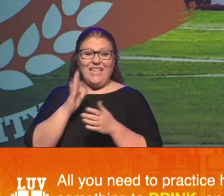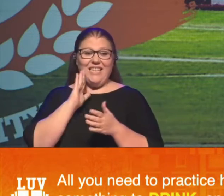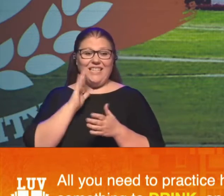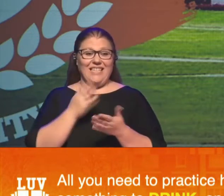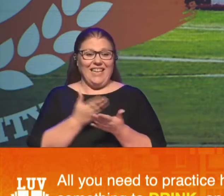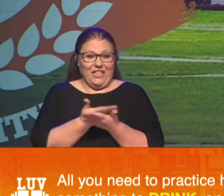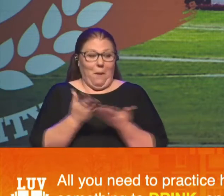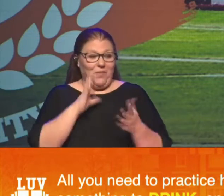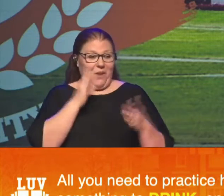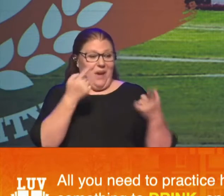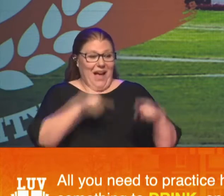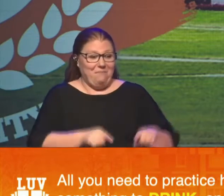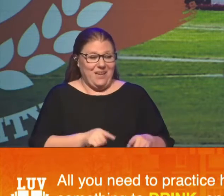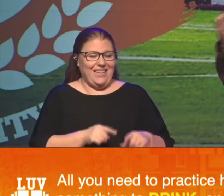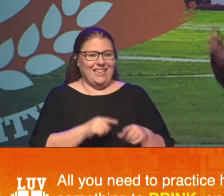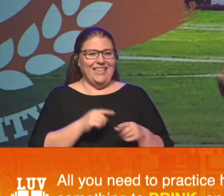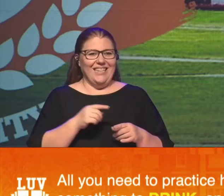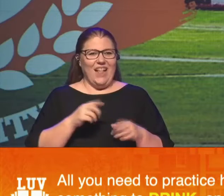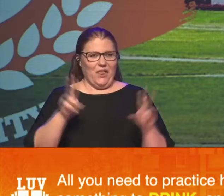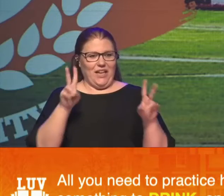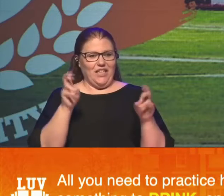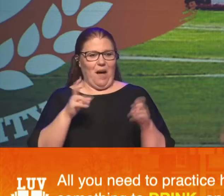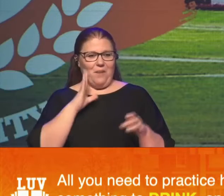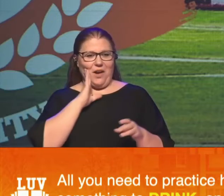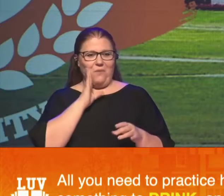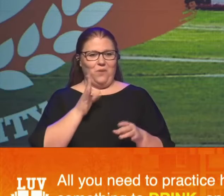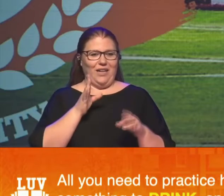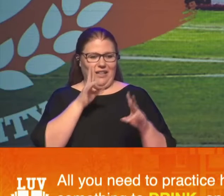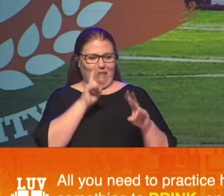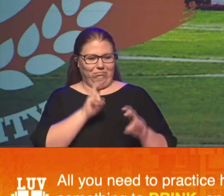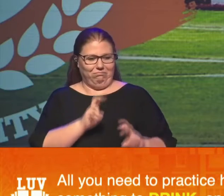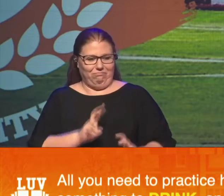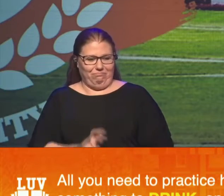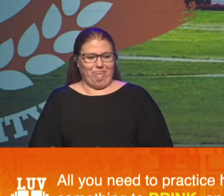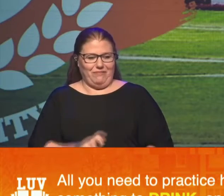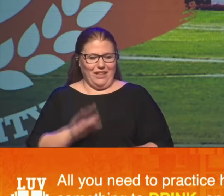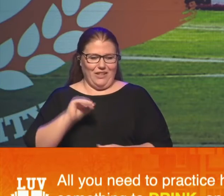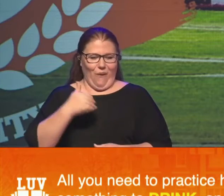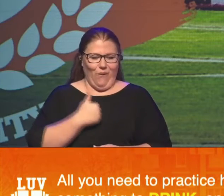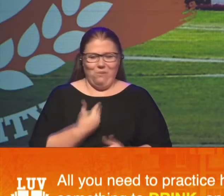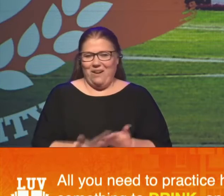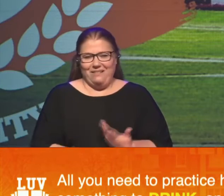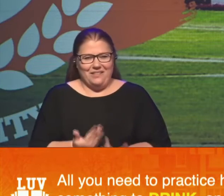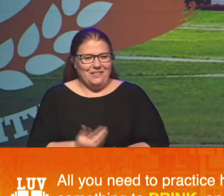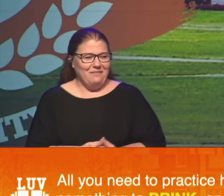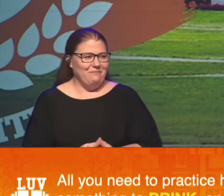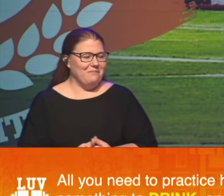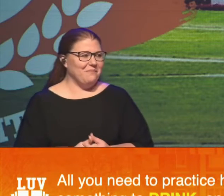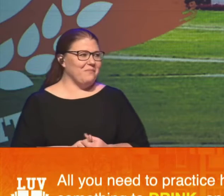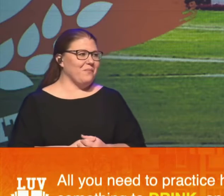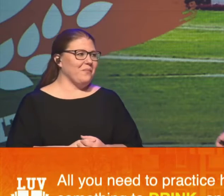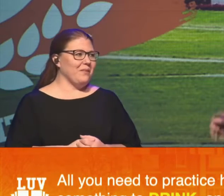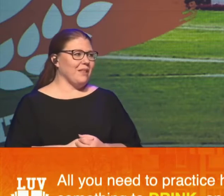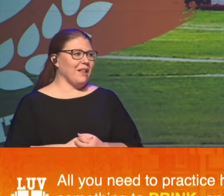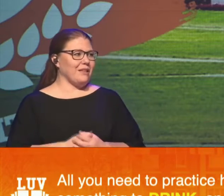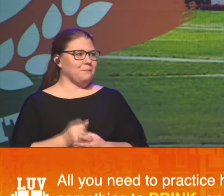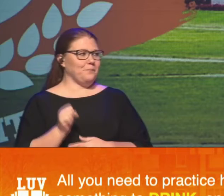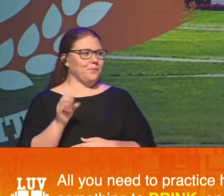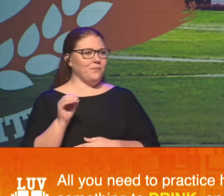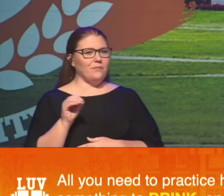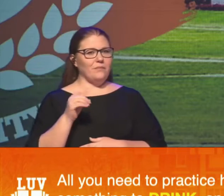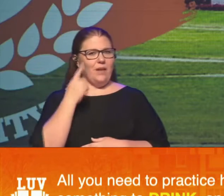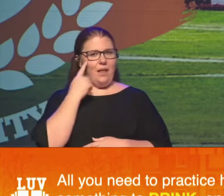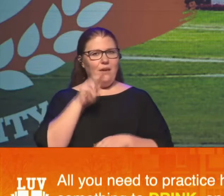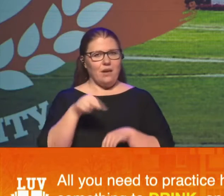up. Somebody's bound to explore the depths of their soul with you, you know? And so I think that in